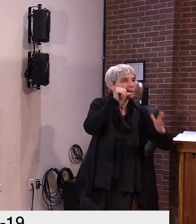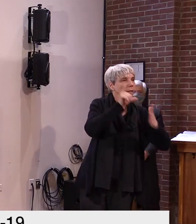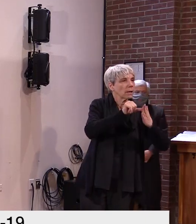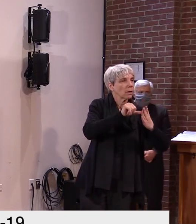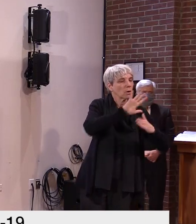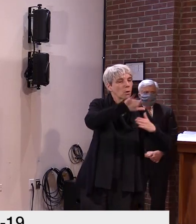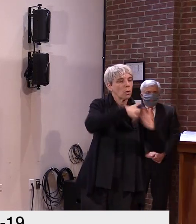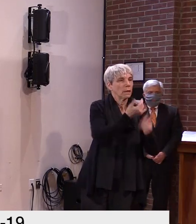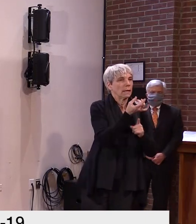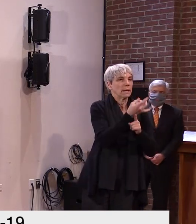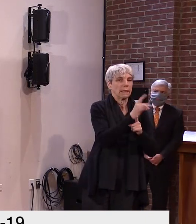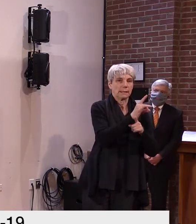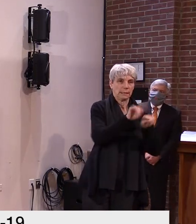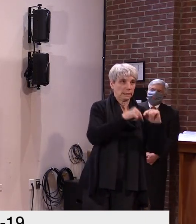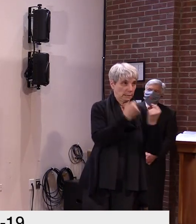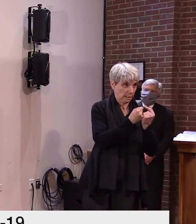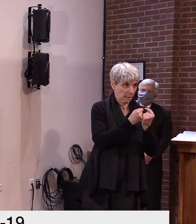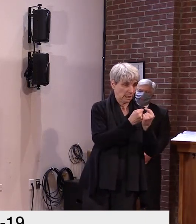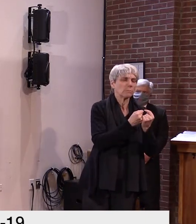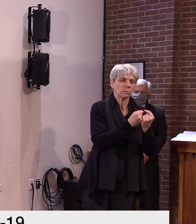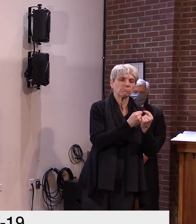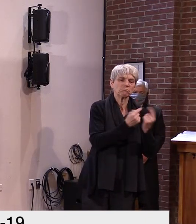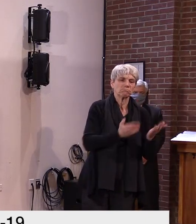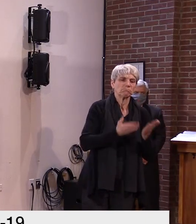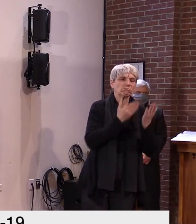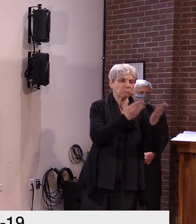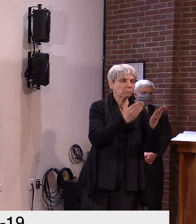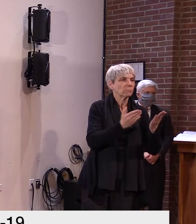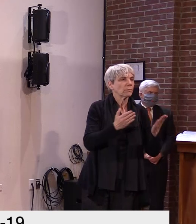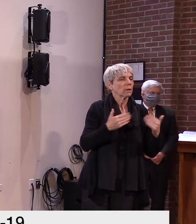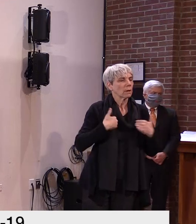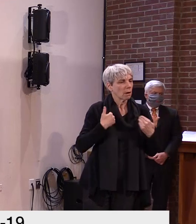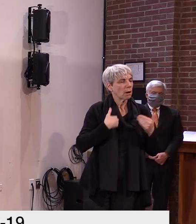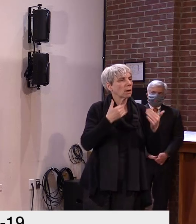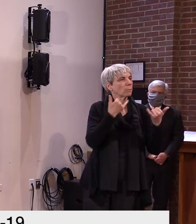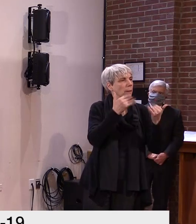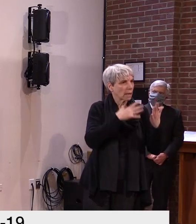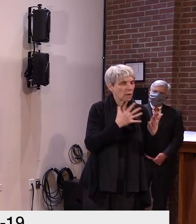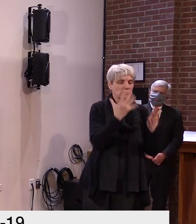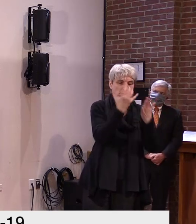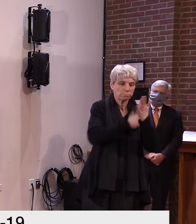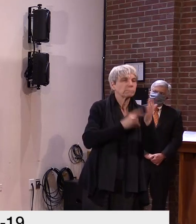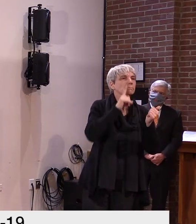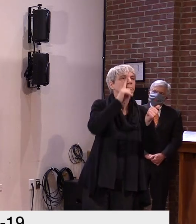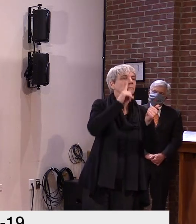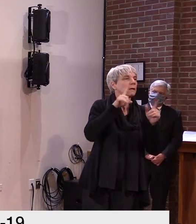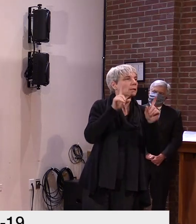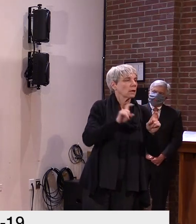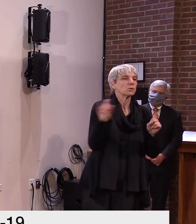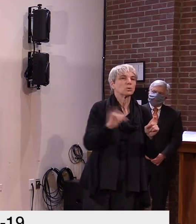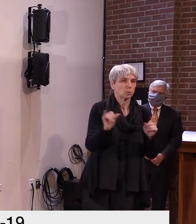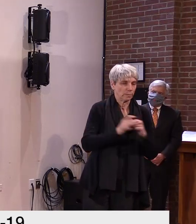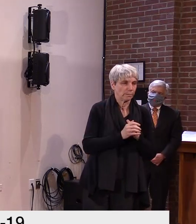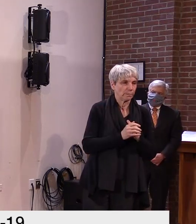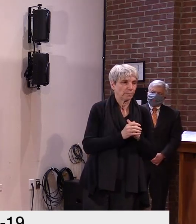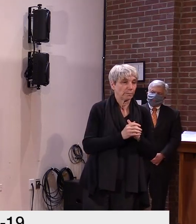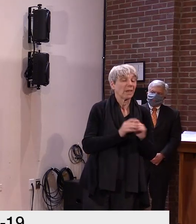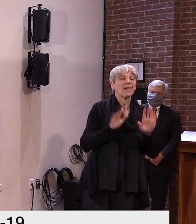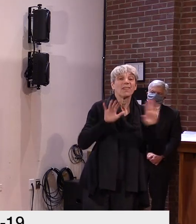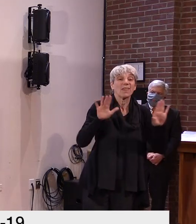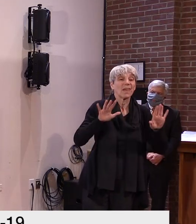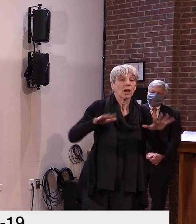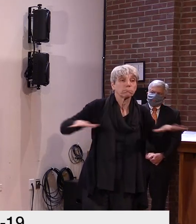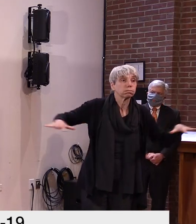club to encourage players to get tested. We are not yet recommending testing for the community at